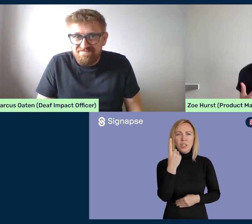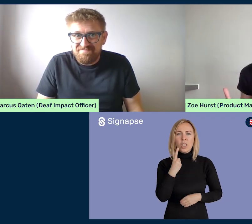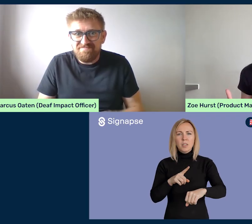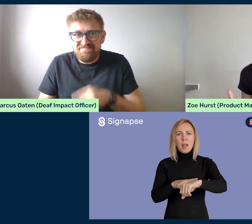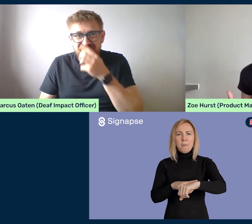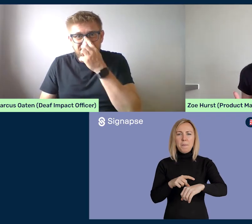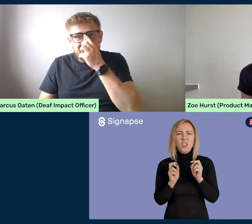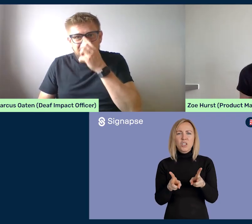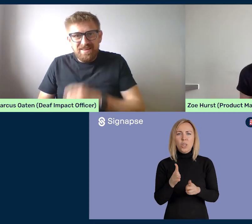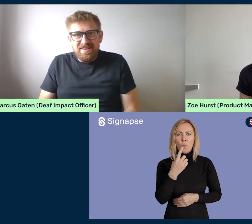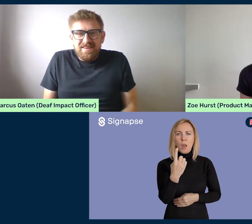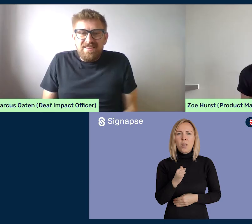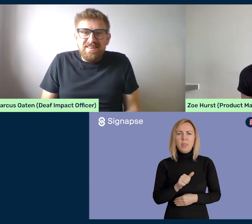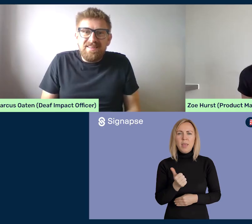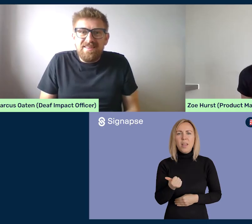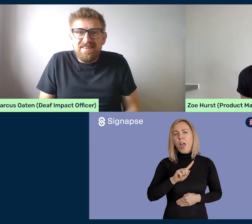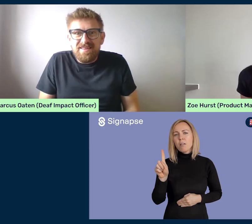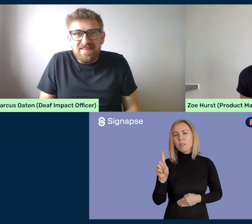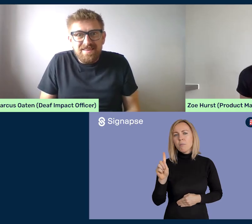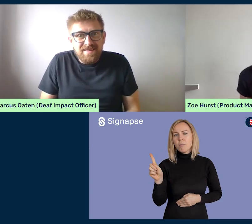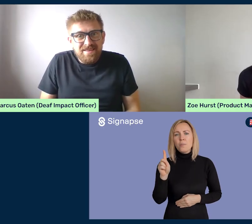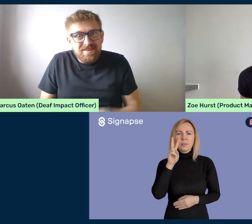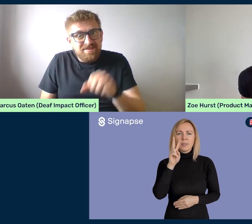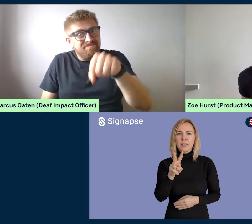2, it's quite the shock.